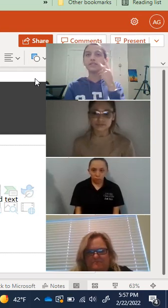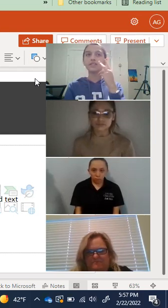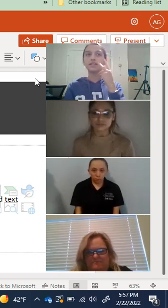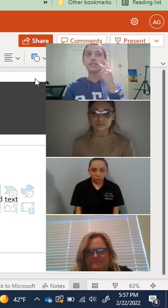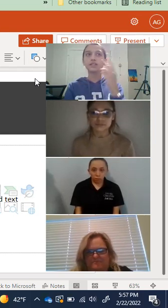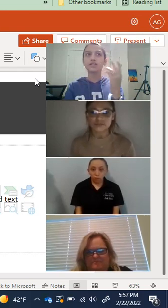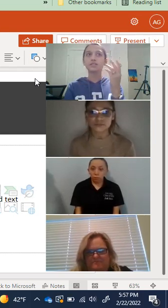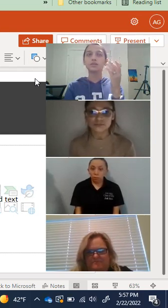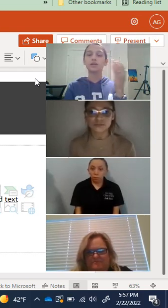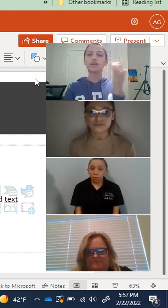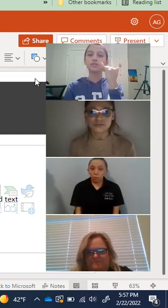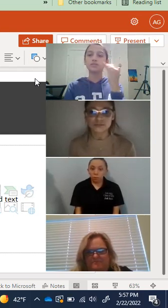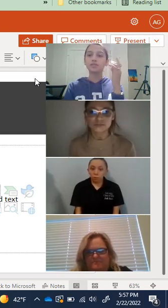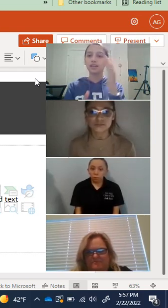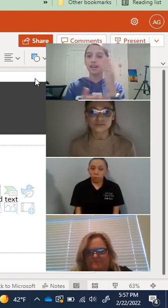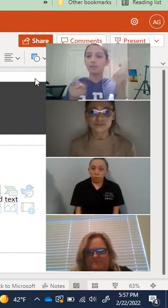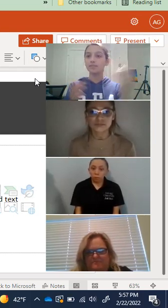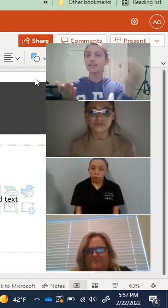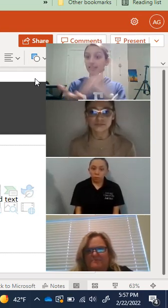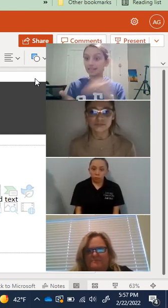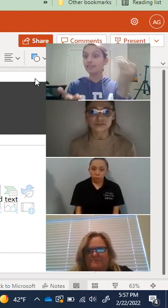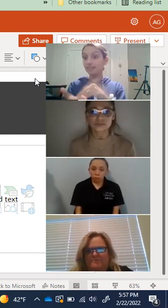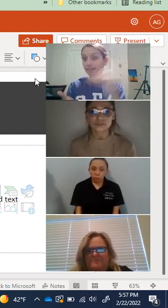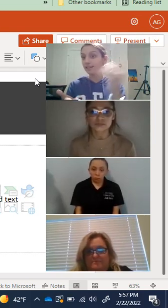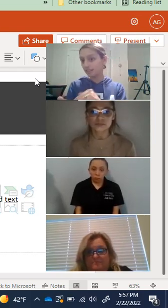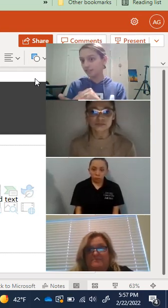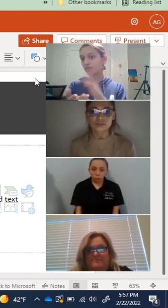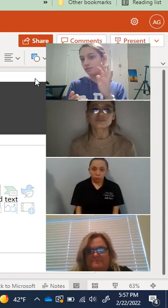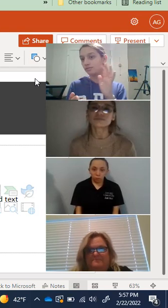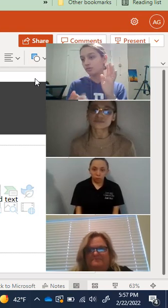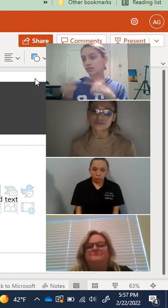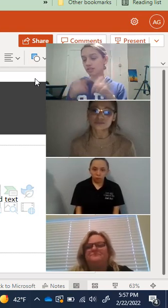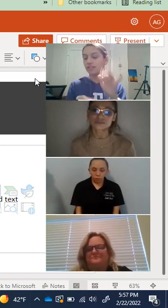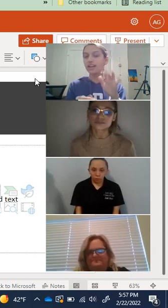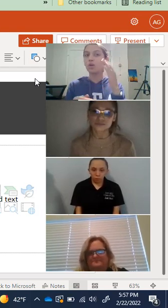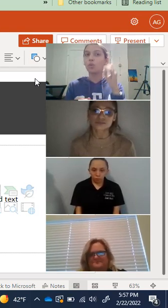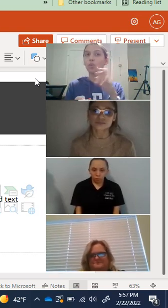And I've seen, so like if it happens like again and again and again, so you